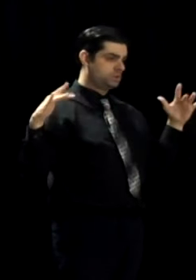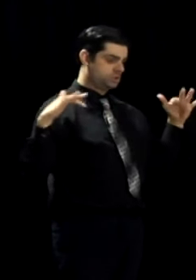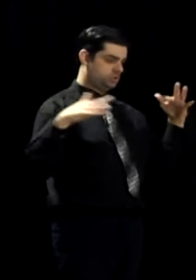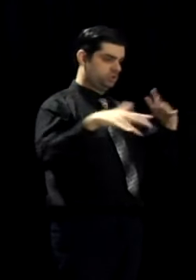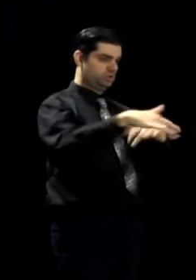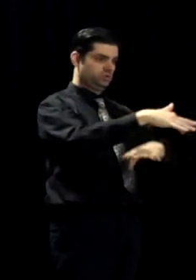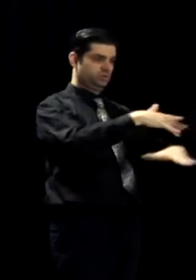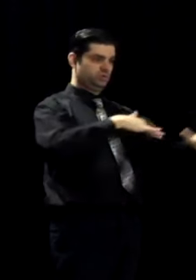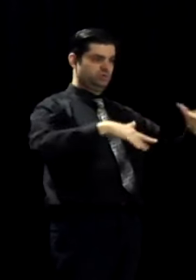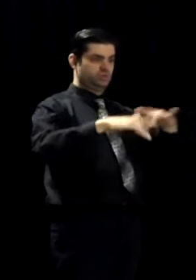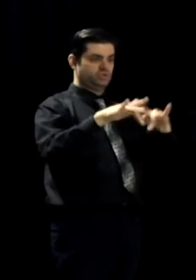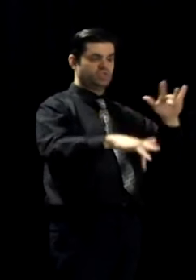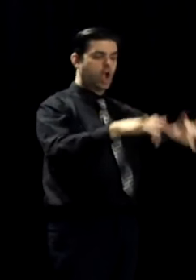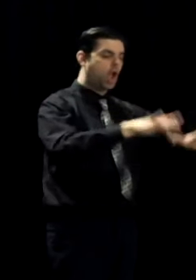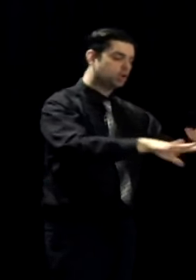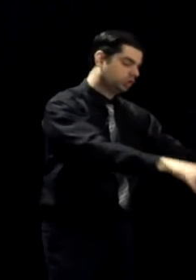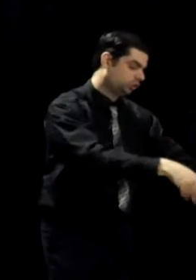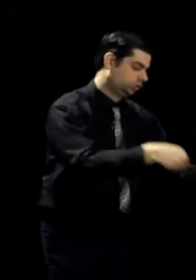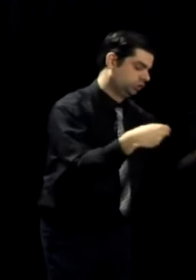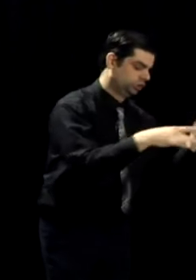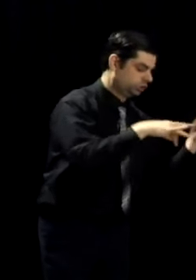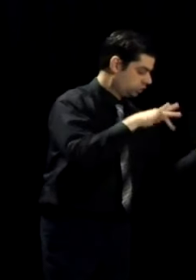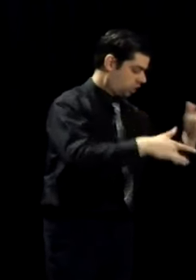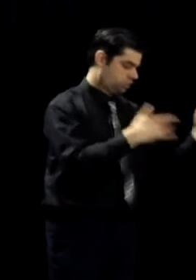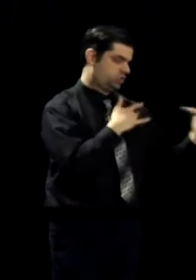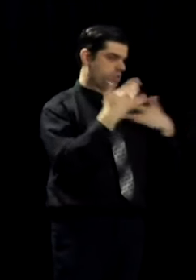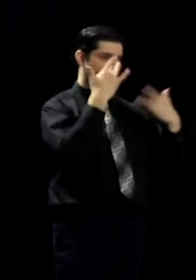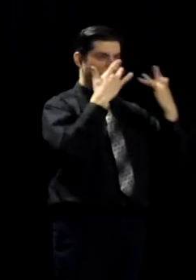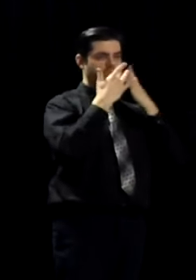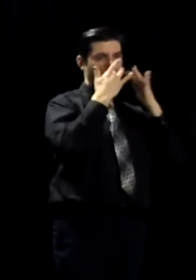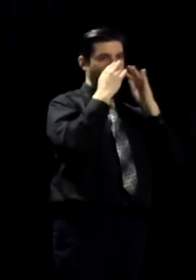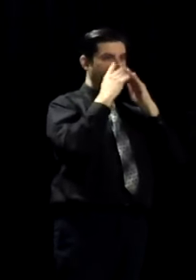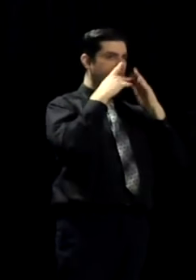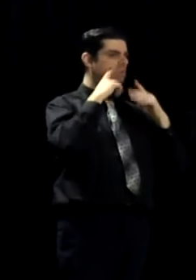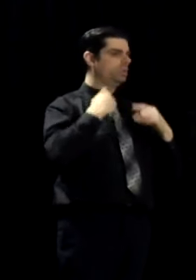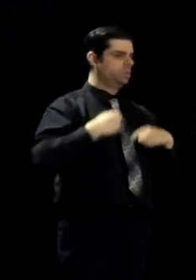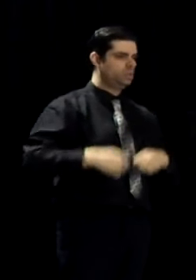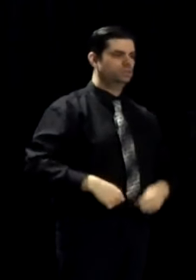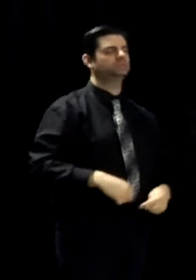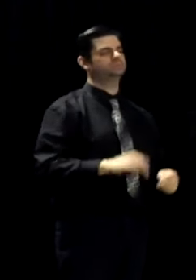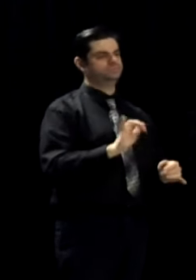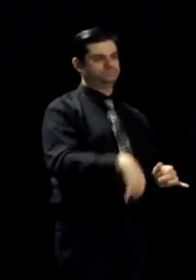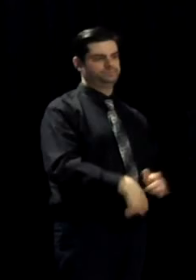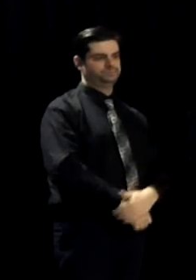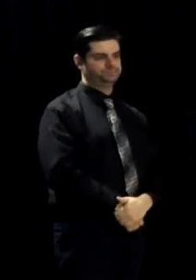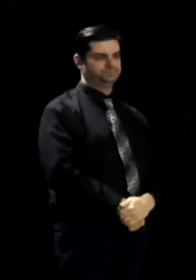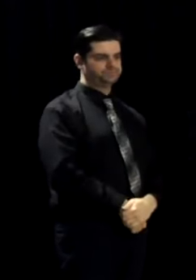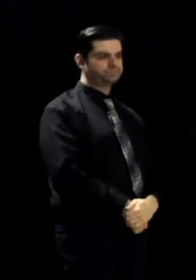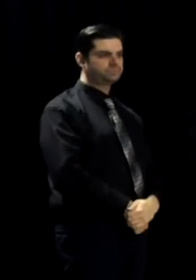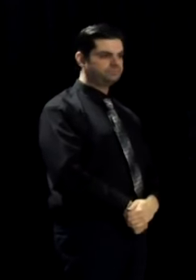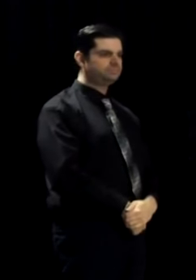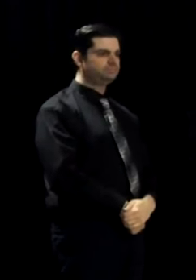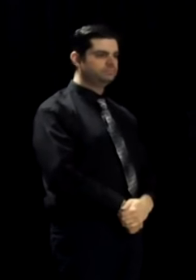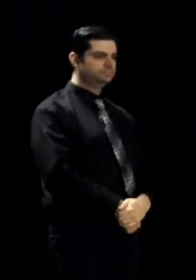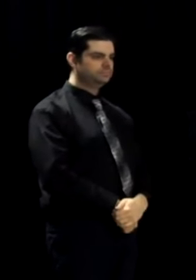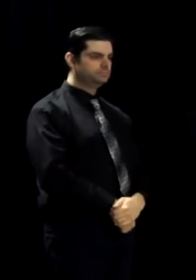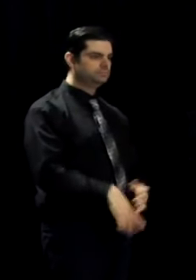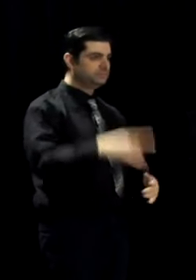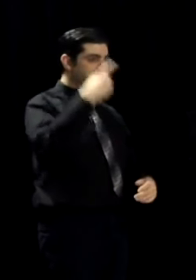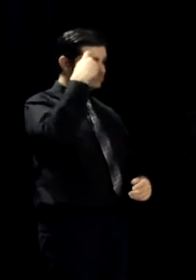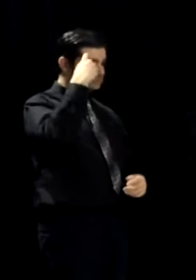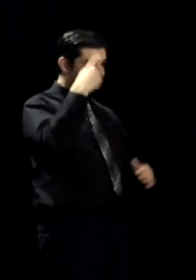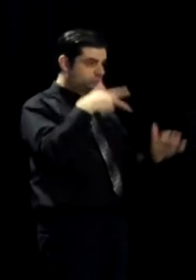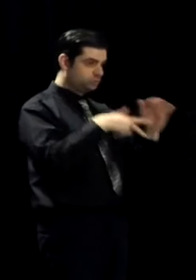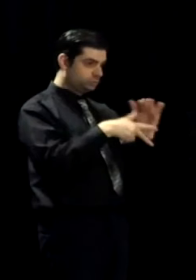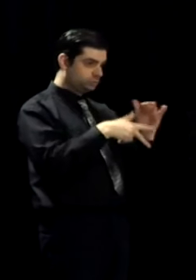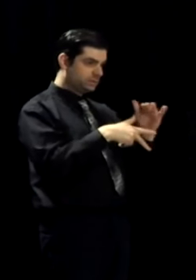things, looking at things, could be a problem. And so my understanding on garage sales this past week, I think it was addressed that they shouldn't be